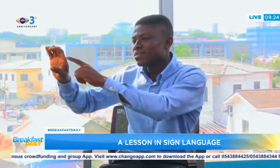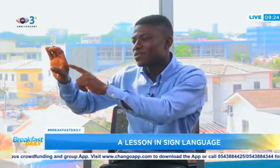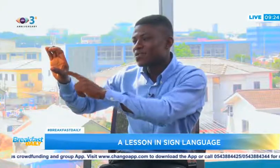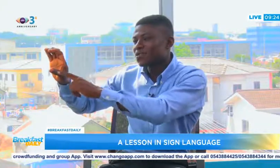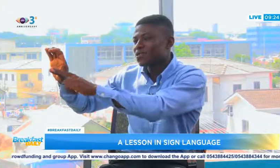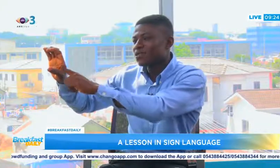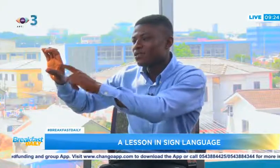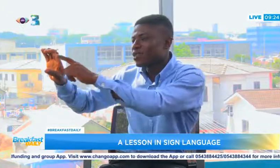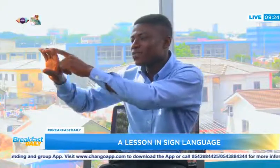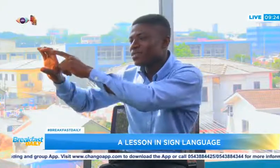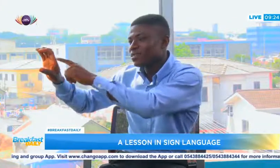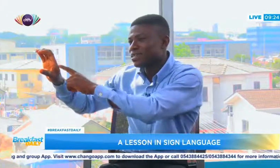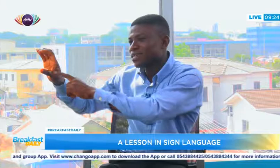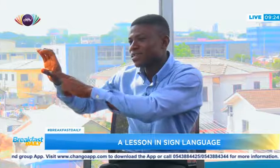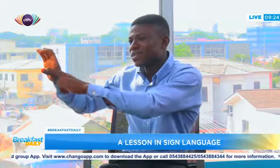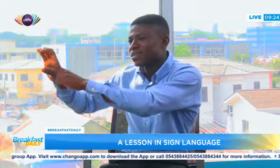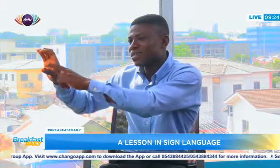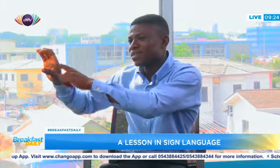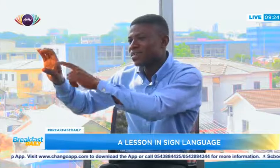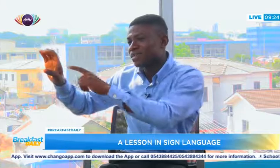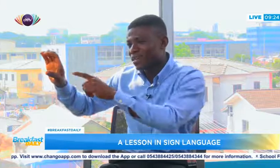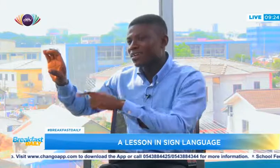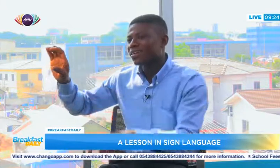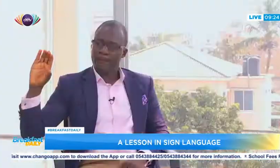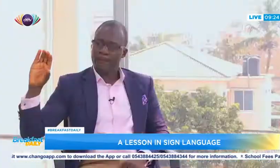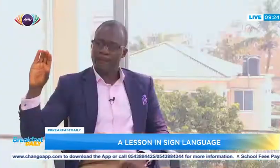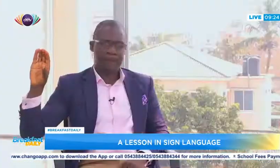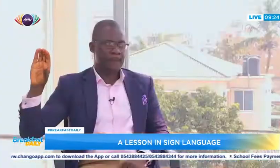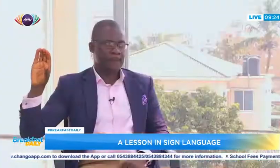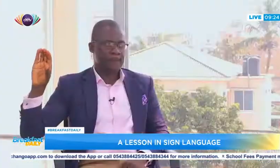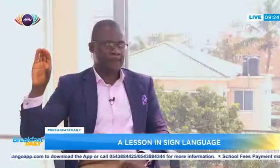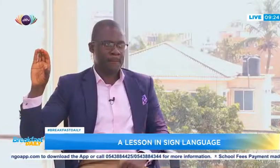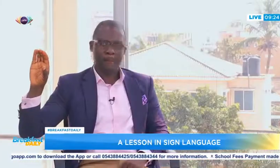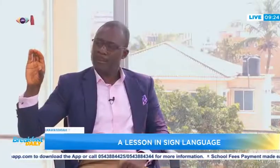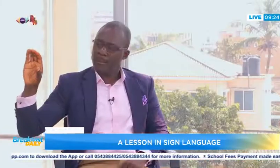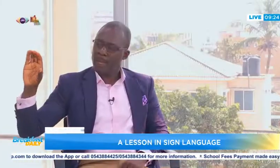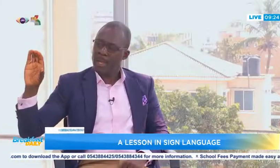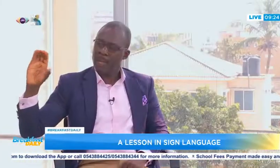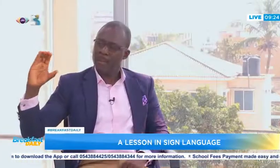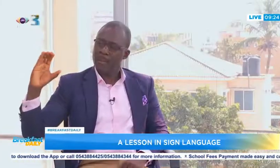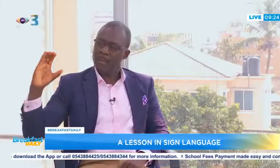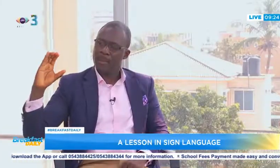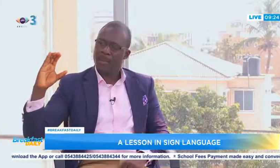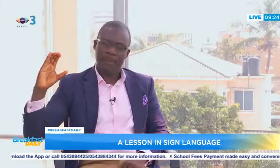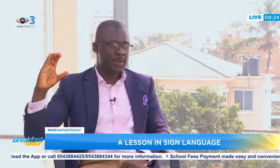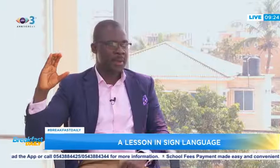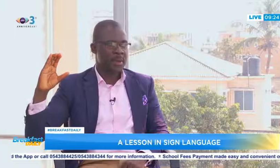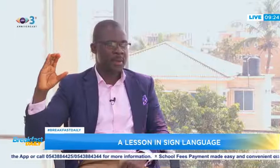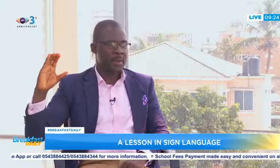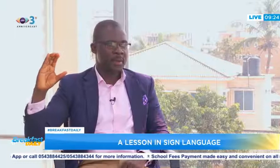No, you should have the C here. Yeah, C. Yeah. Yeah. You're